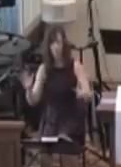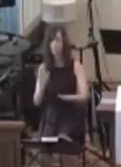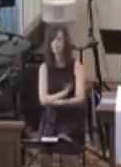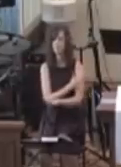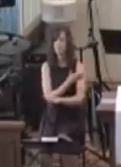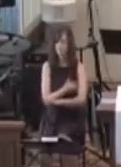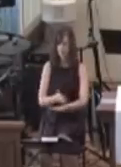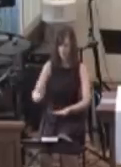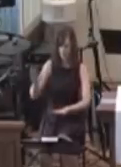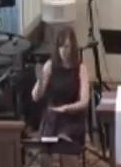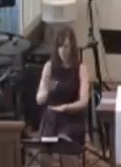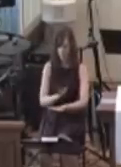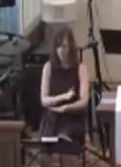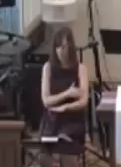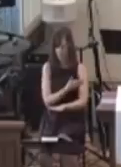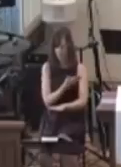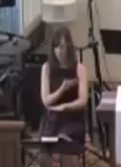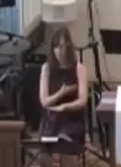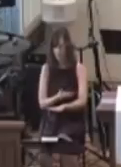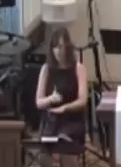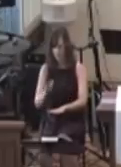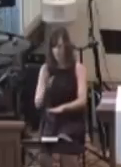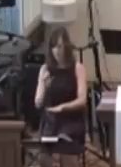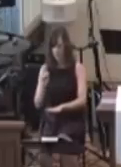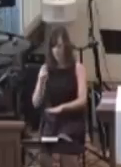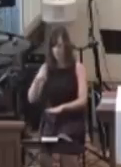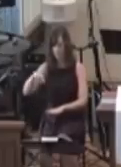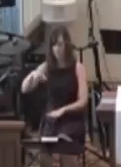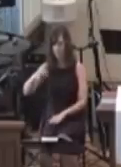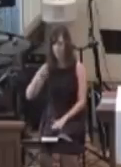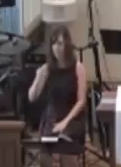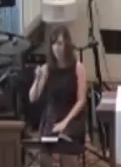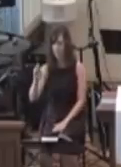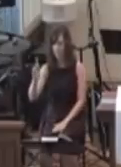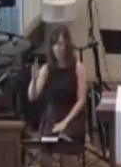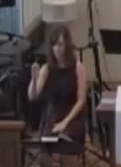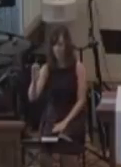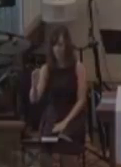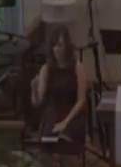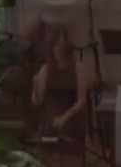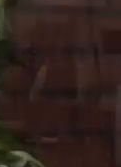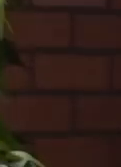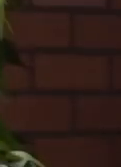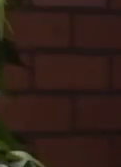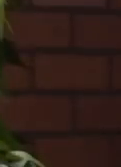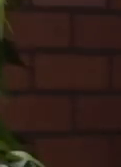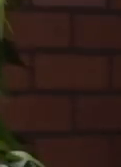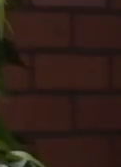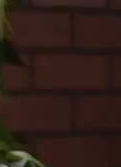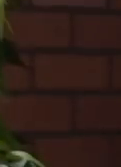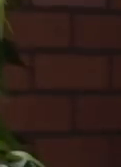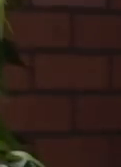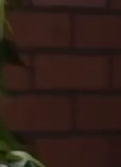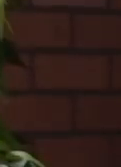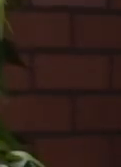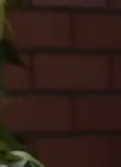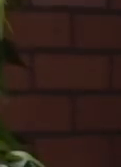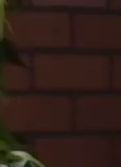expression. And then when you're interpreting for a person, like a specific person, you become them. So if I'm interpreting for an older gentleman,